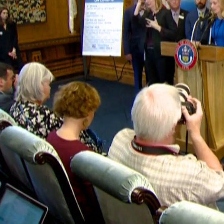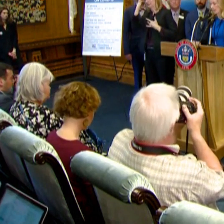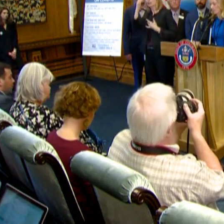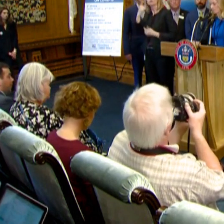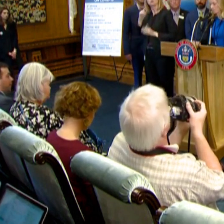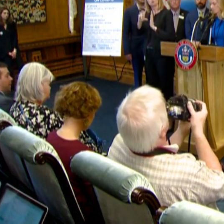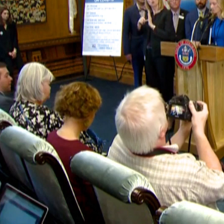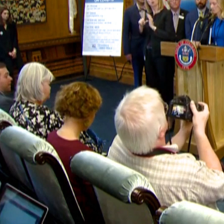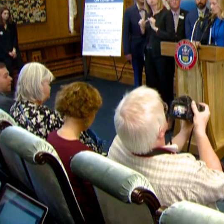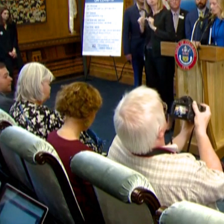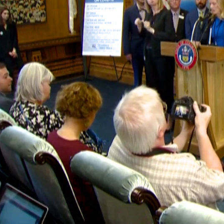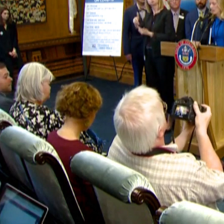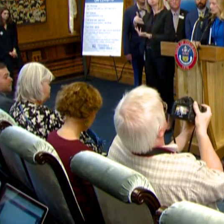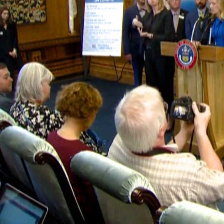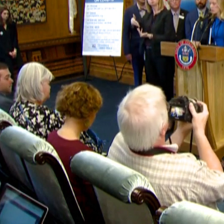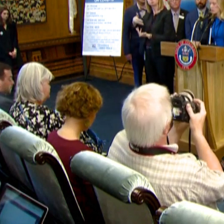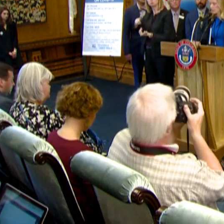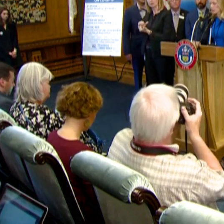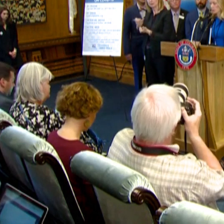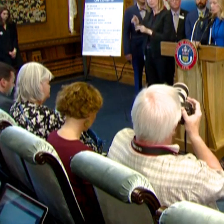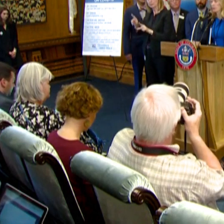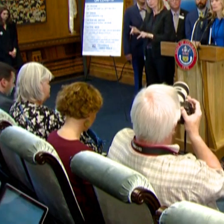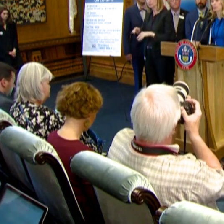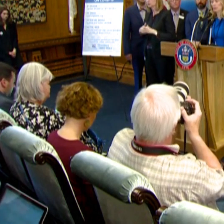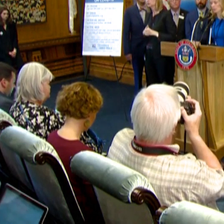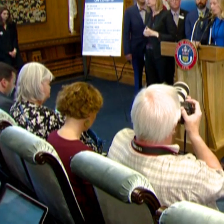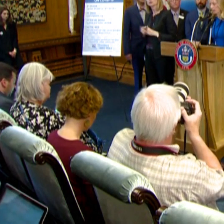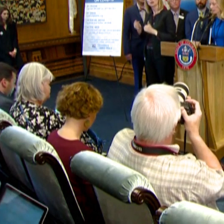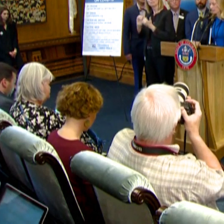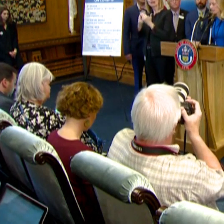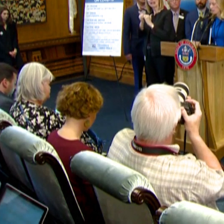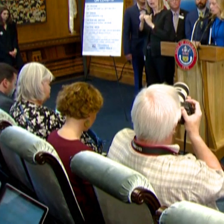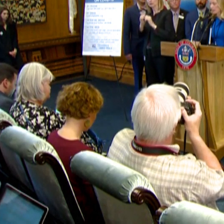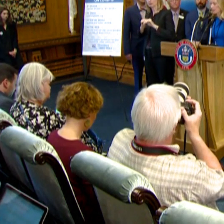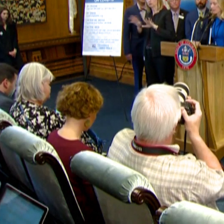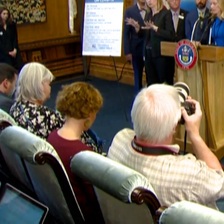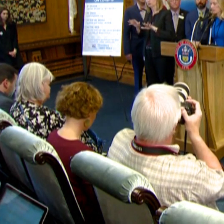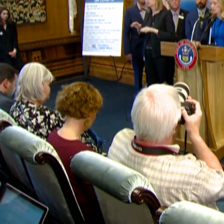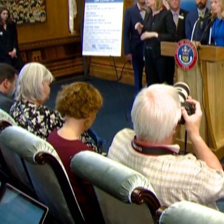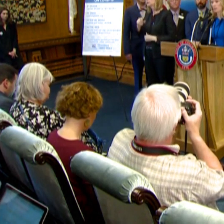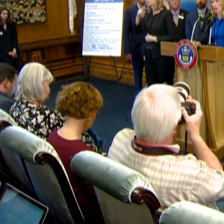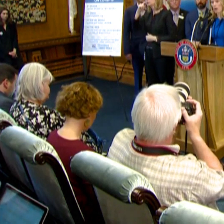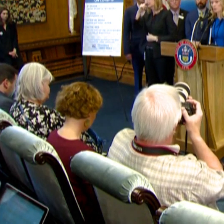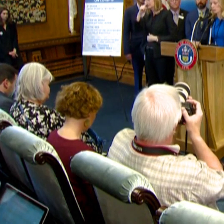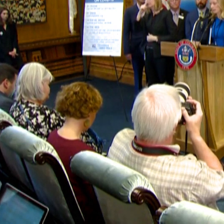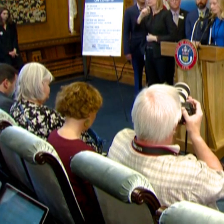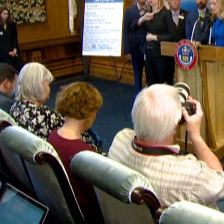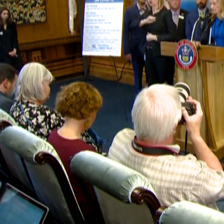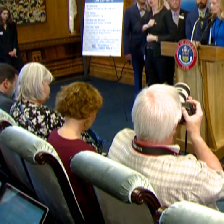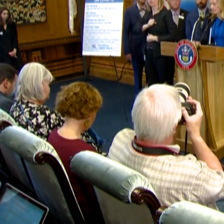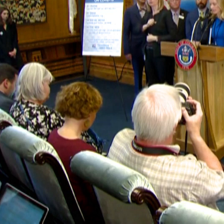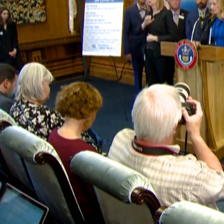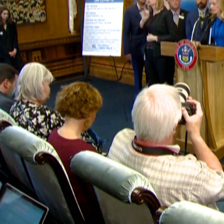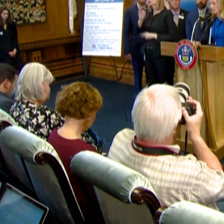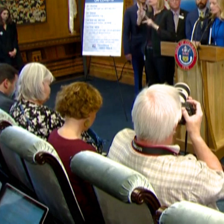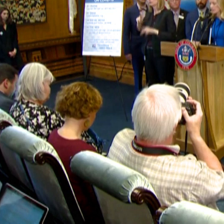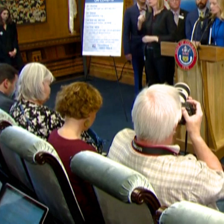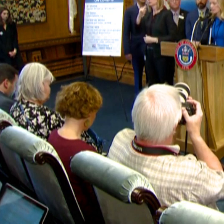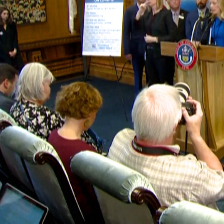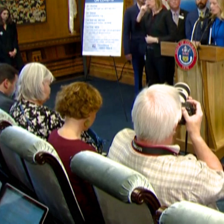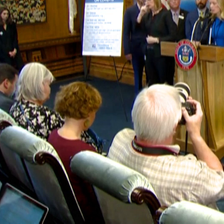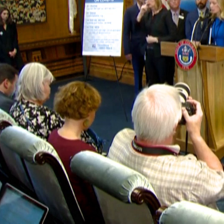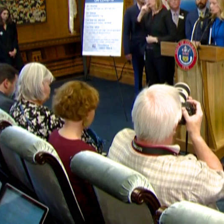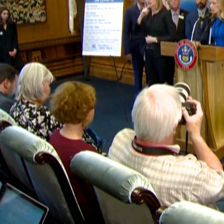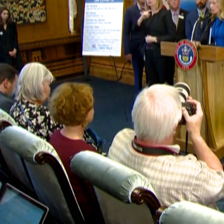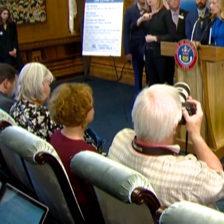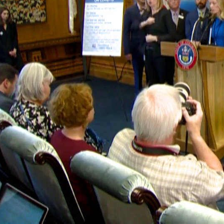prolonged period of time. Exposure can occur through respiratory droplets, when an infected person coughs or sneezes,